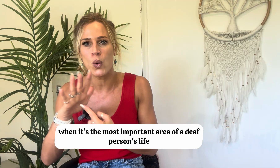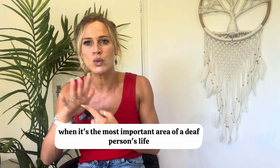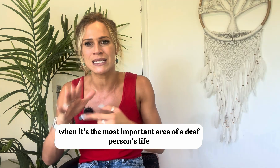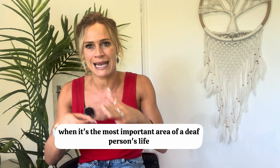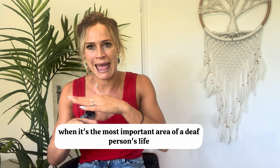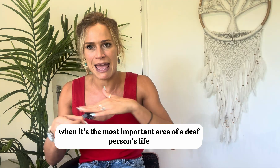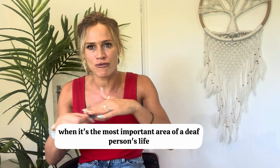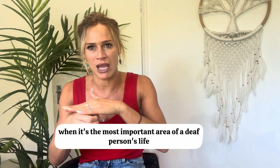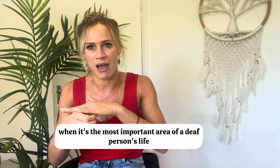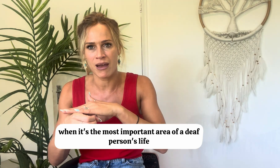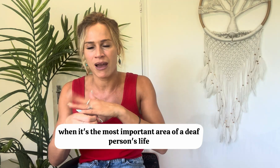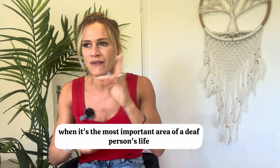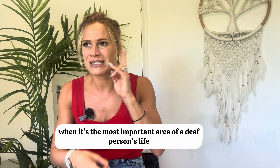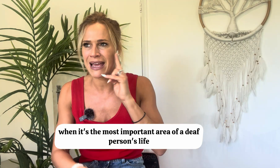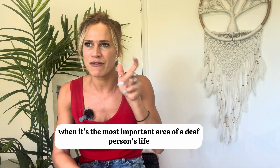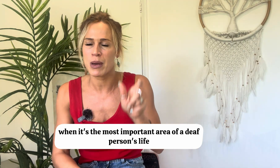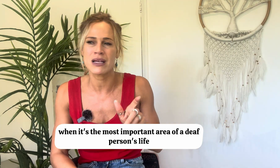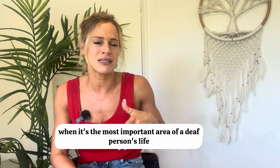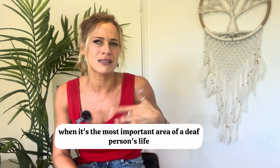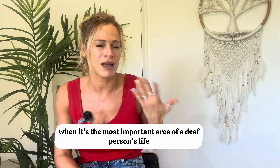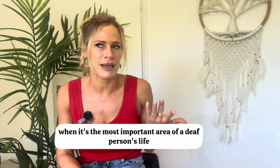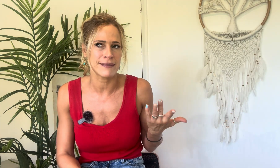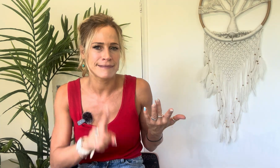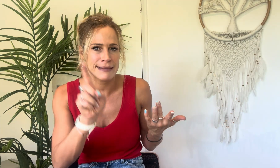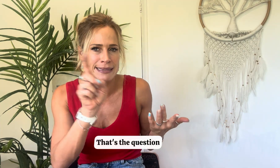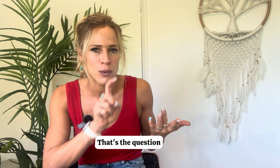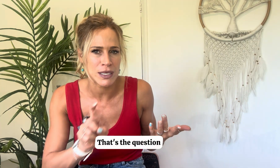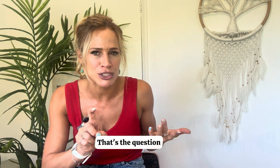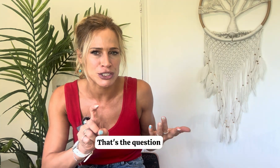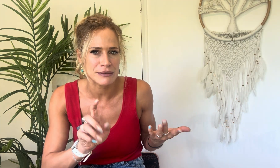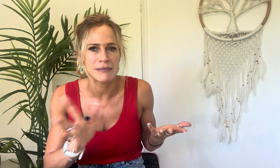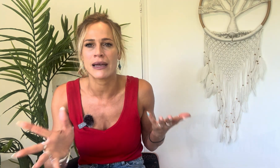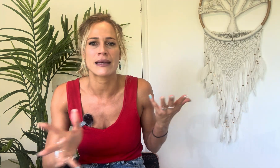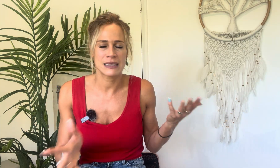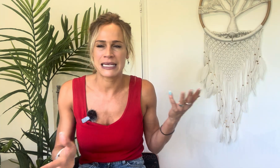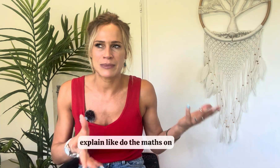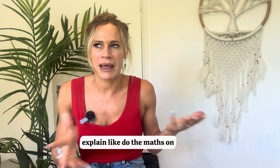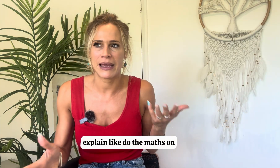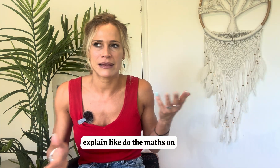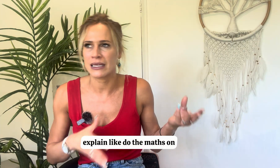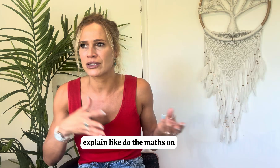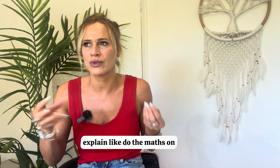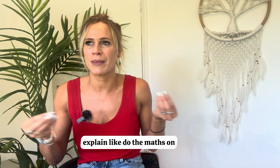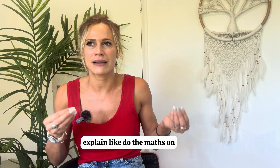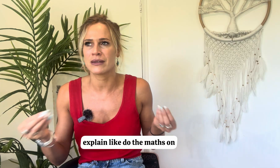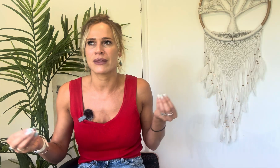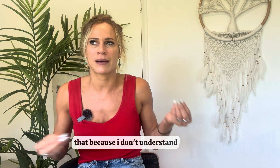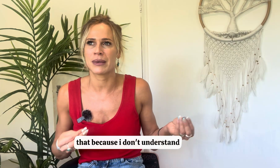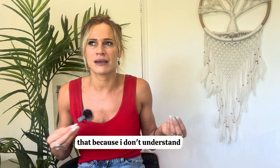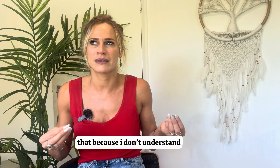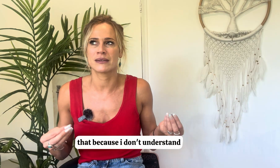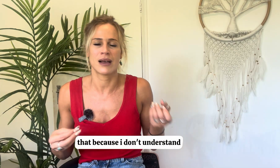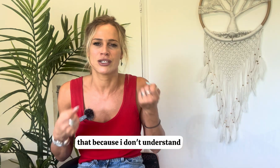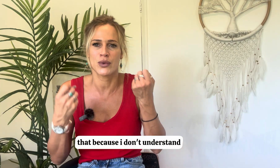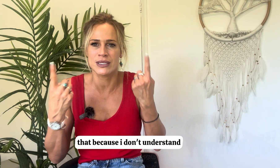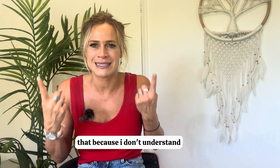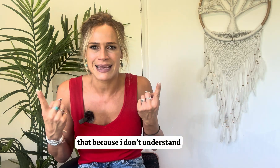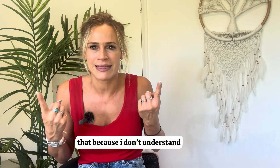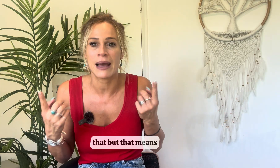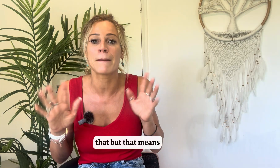important area of a deaf person's life. That's a question. Like, explain, like, do the maths on that, because I don't understand that.